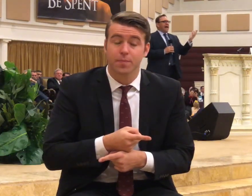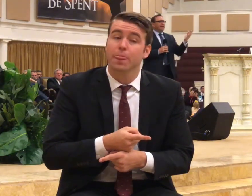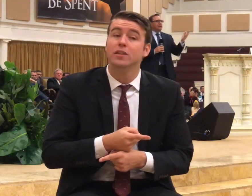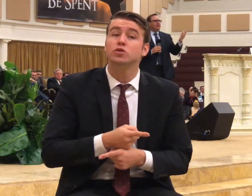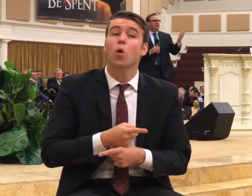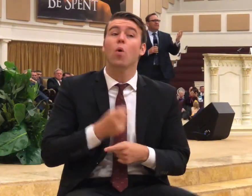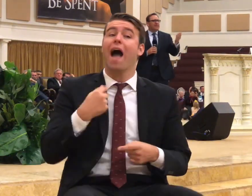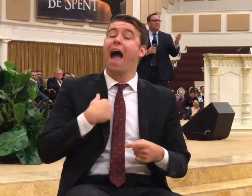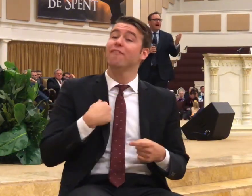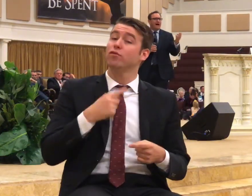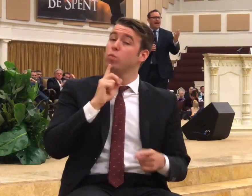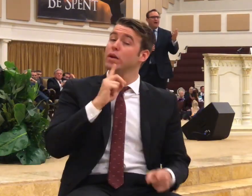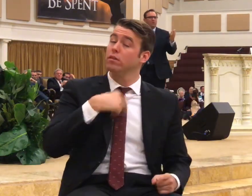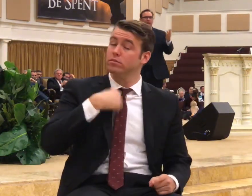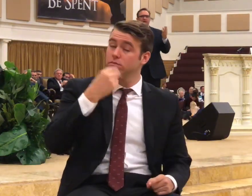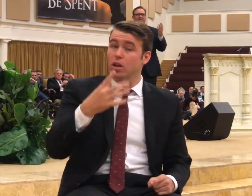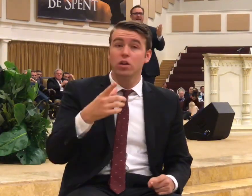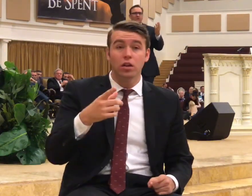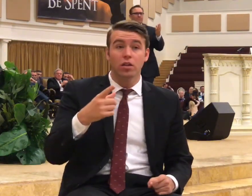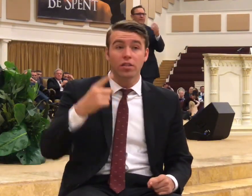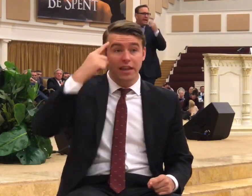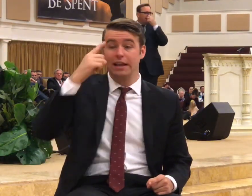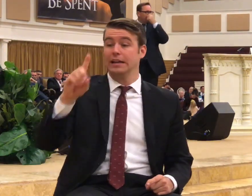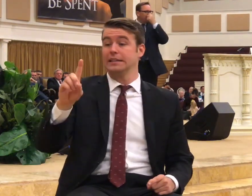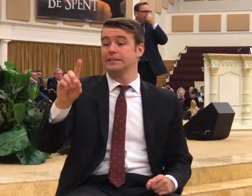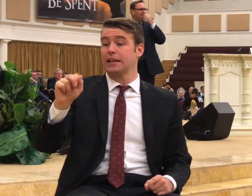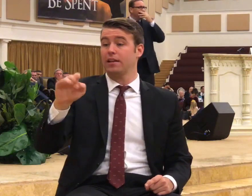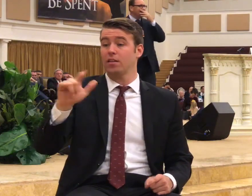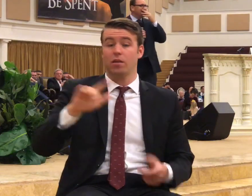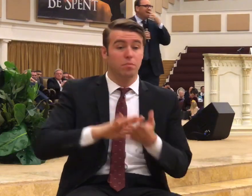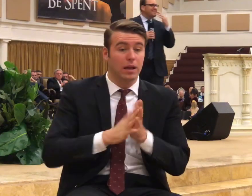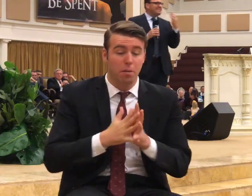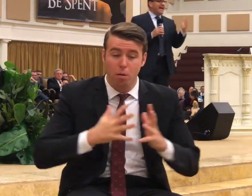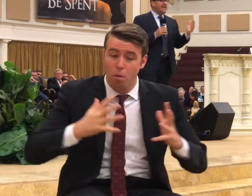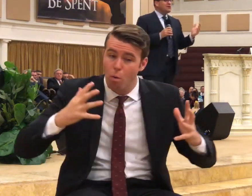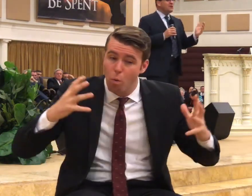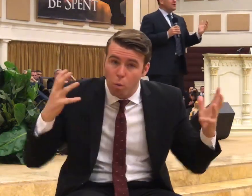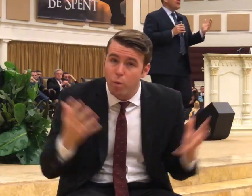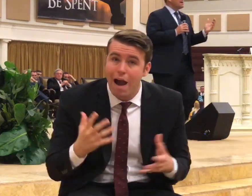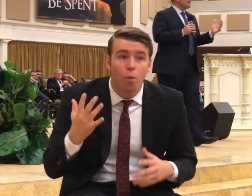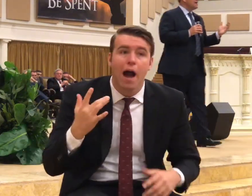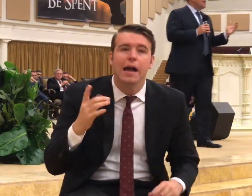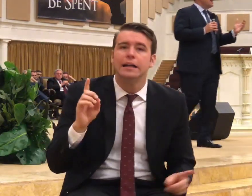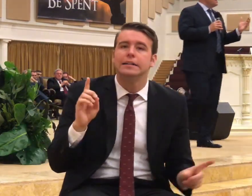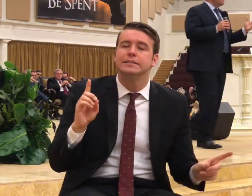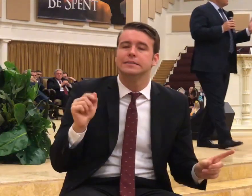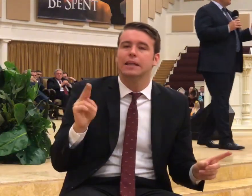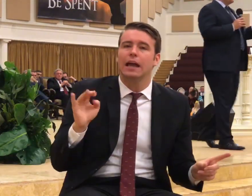Here's the reality. Think about how great Daniel became. Daniel,